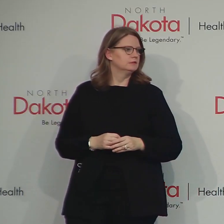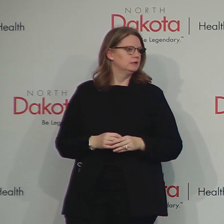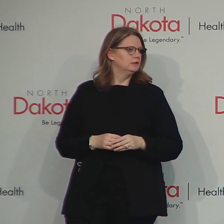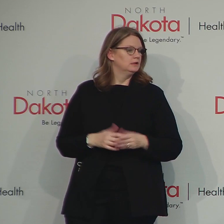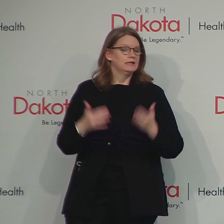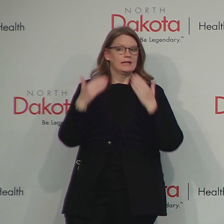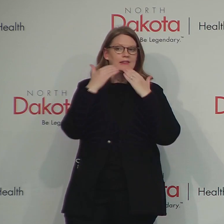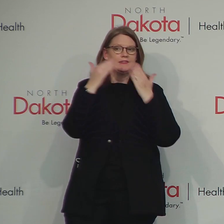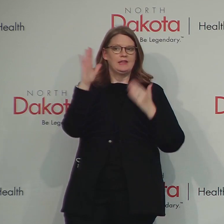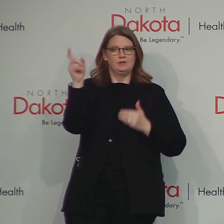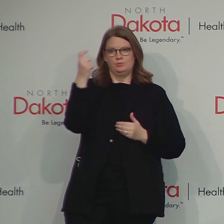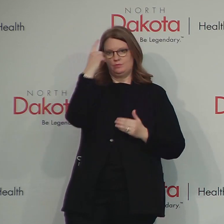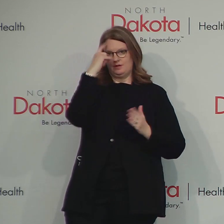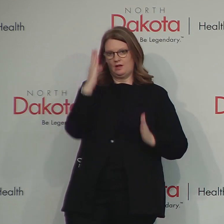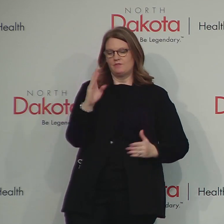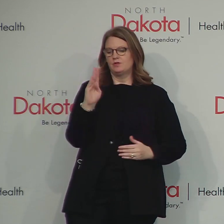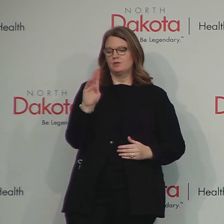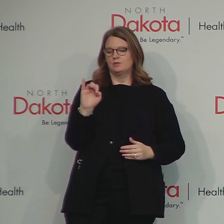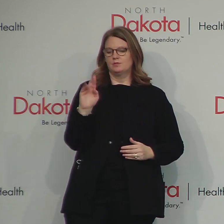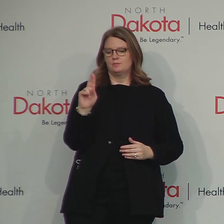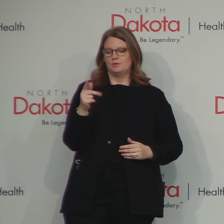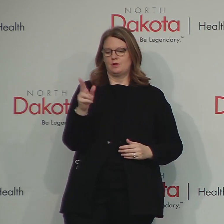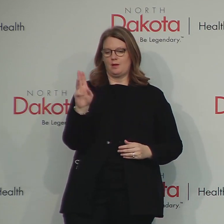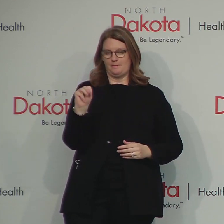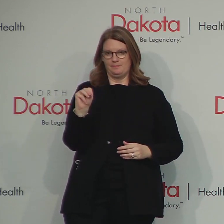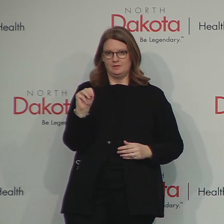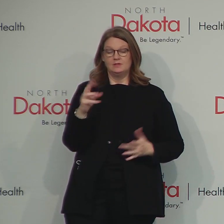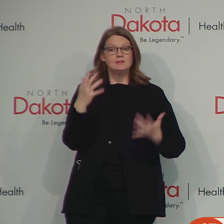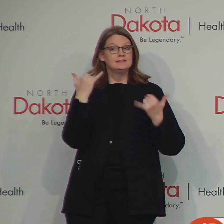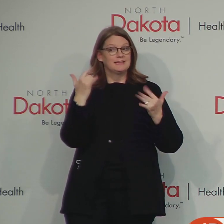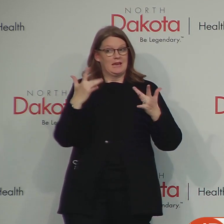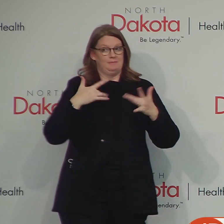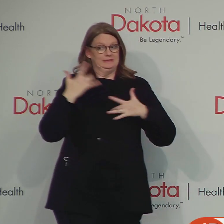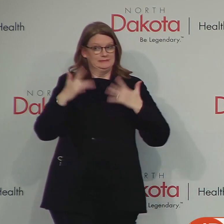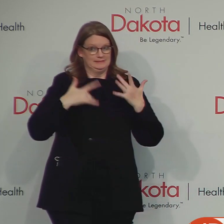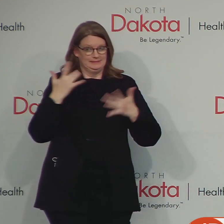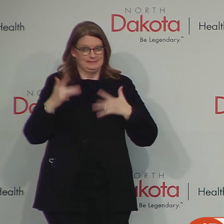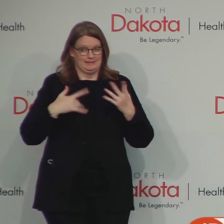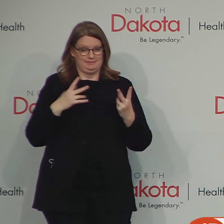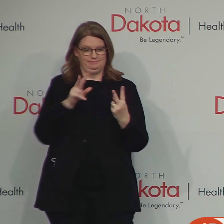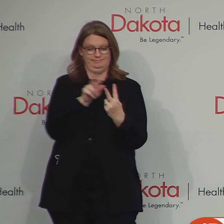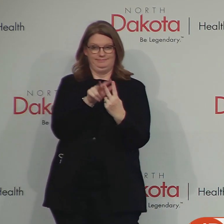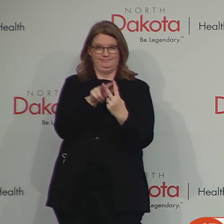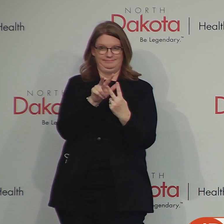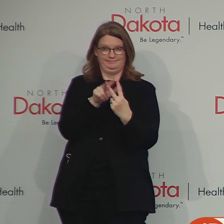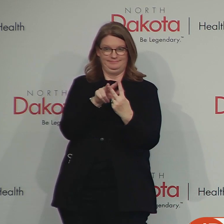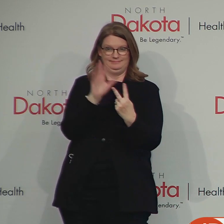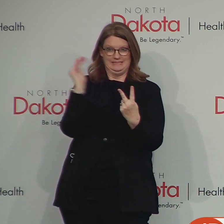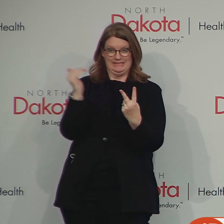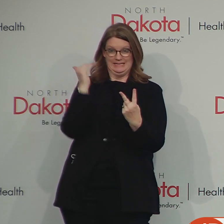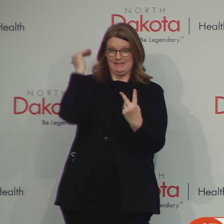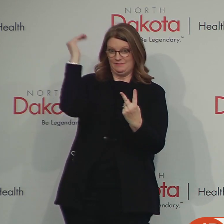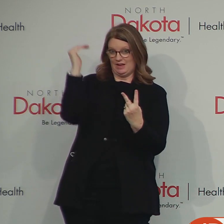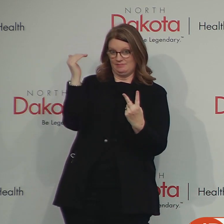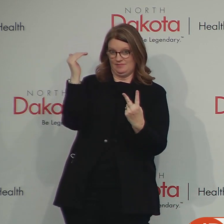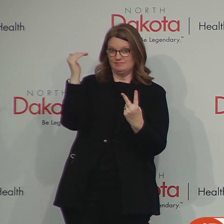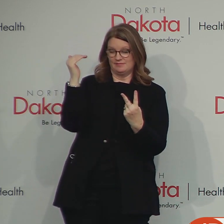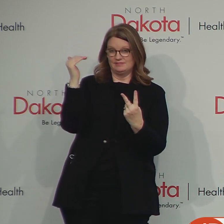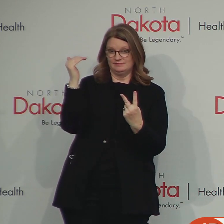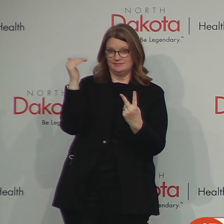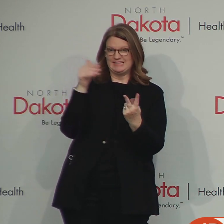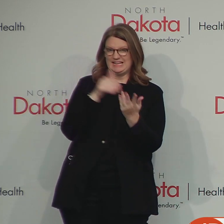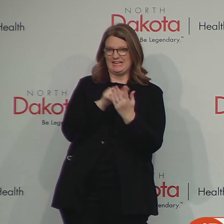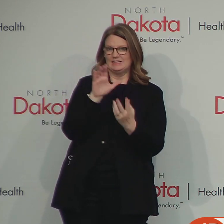Thank you, Governor Burgum. I'm very excited today to speak about two significant advancements in our fight against